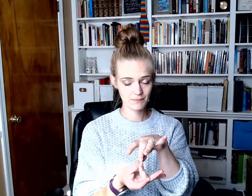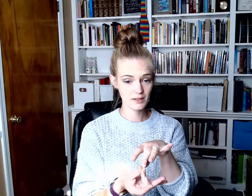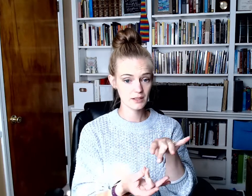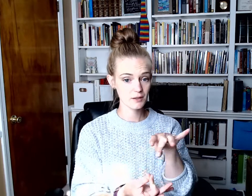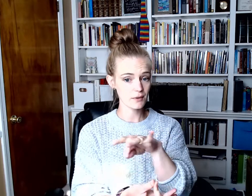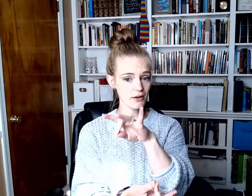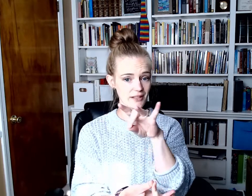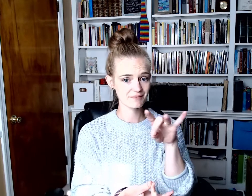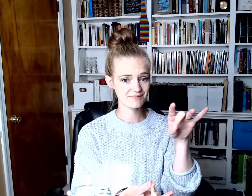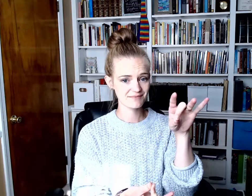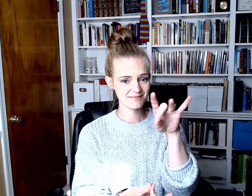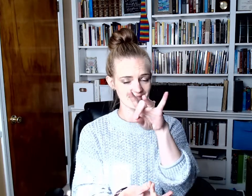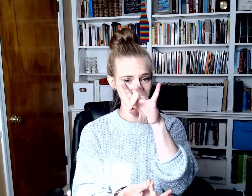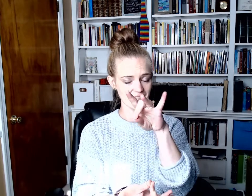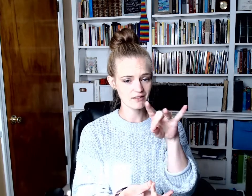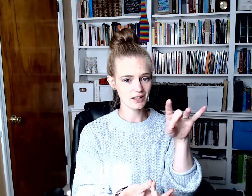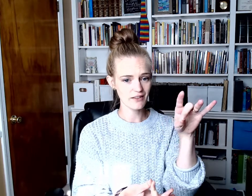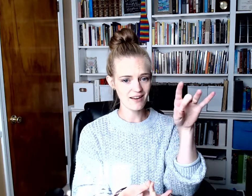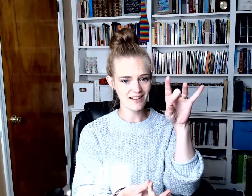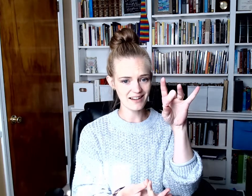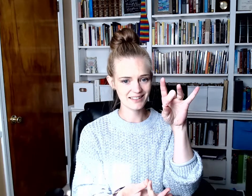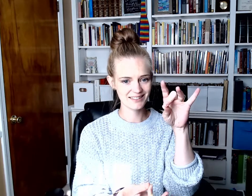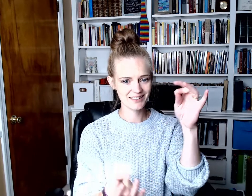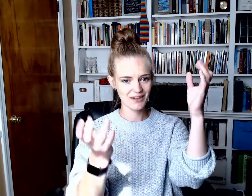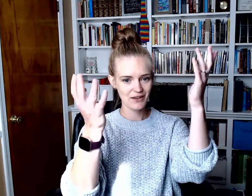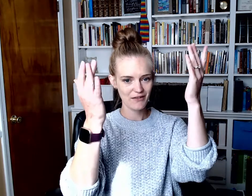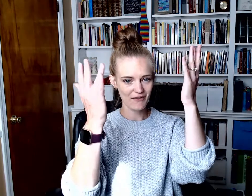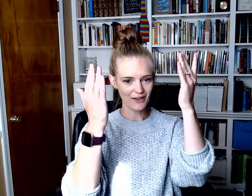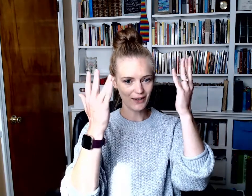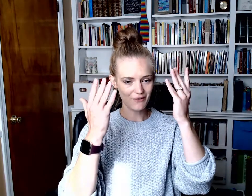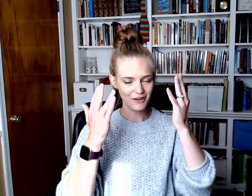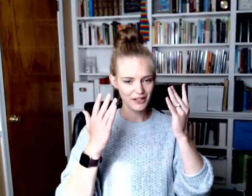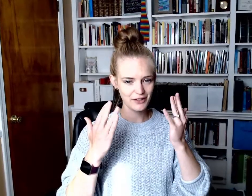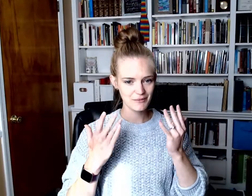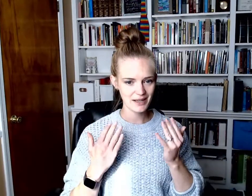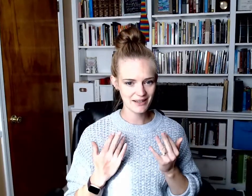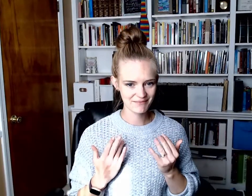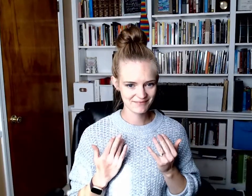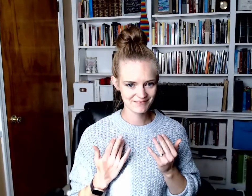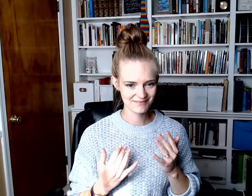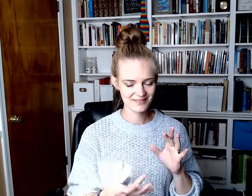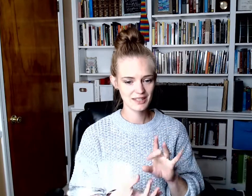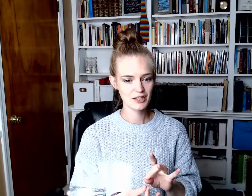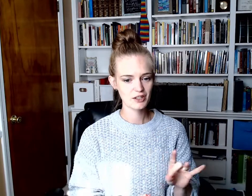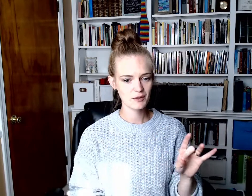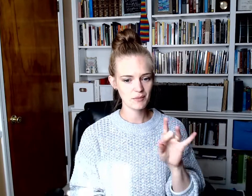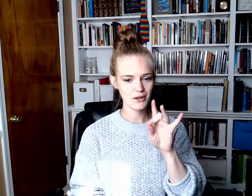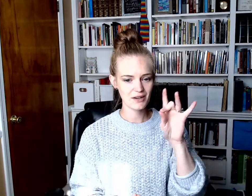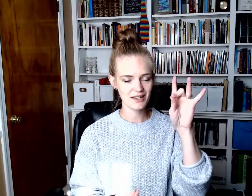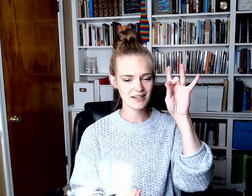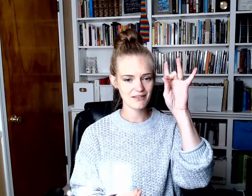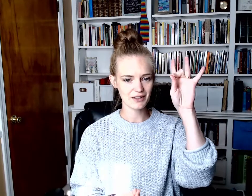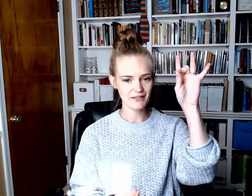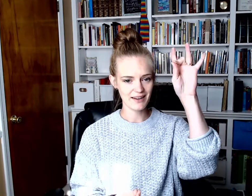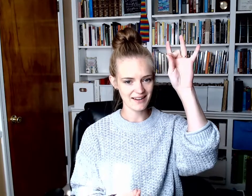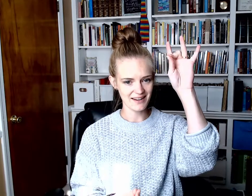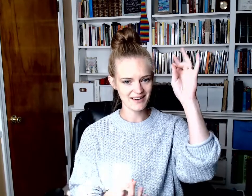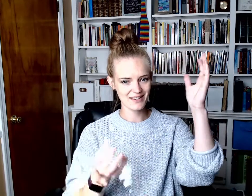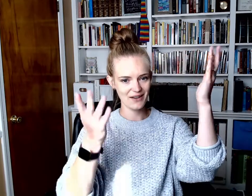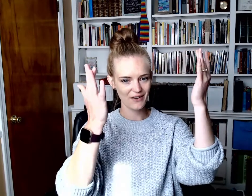See, spirit of the living God, fall afresh on me. Spirit of the living God,